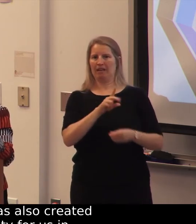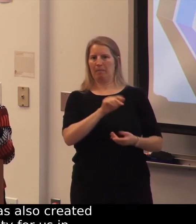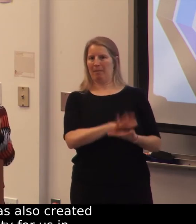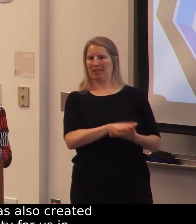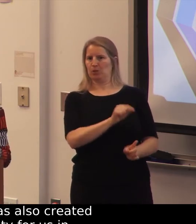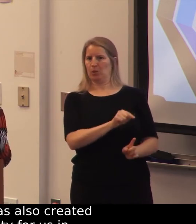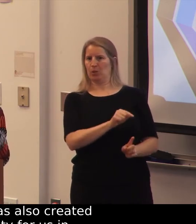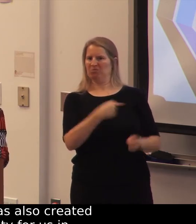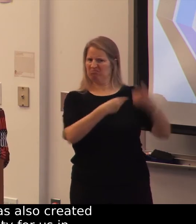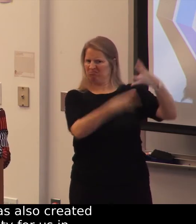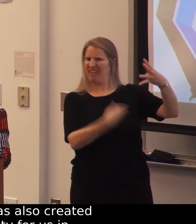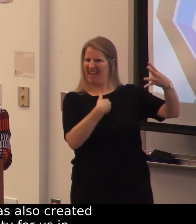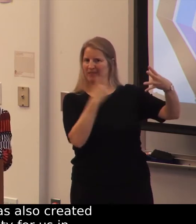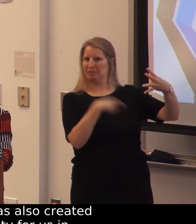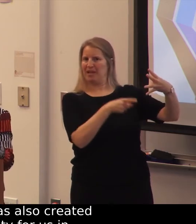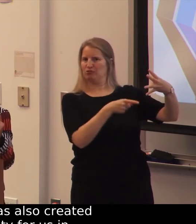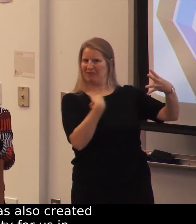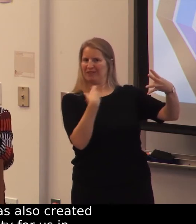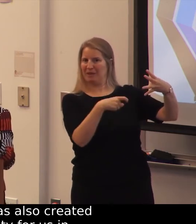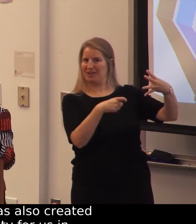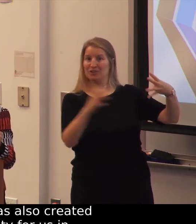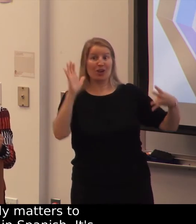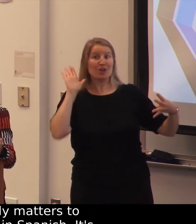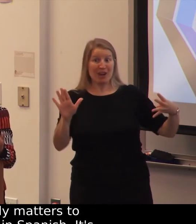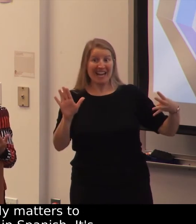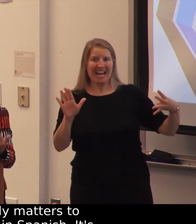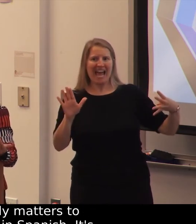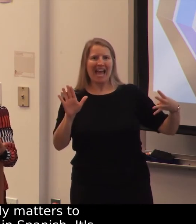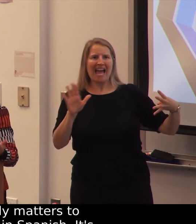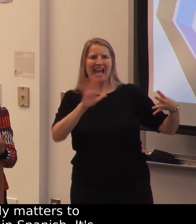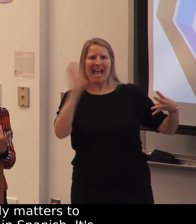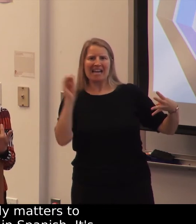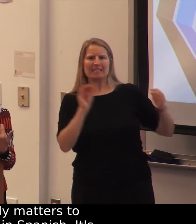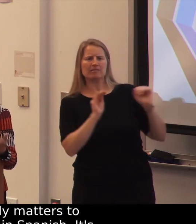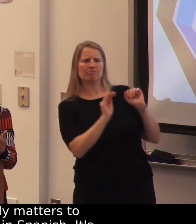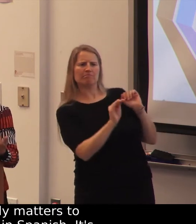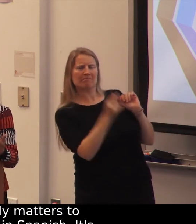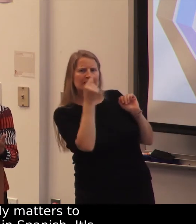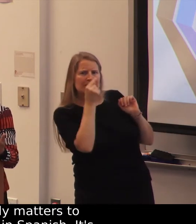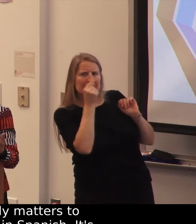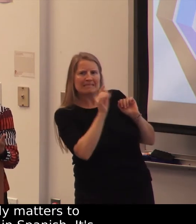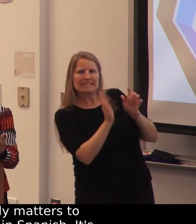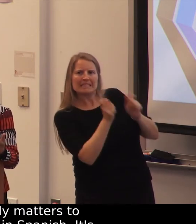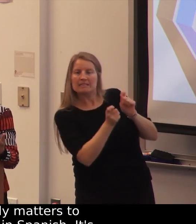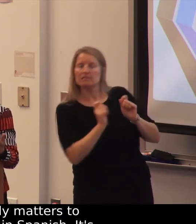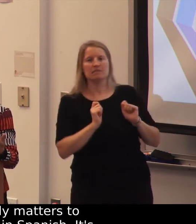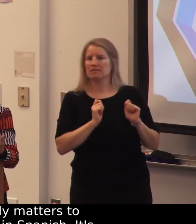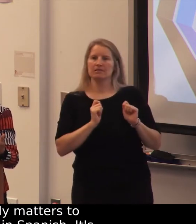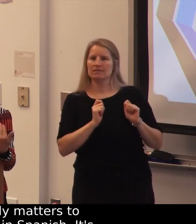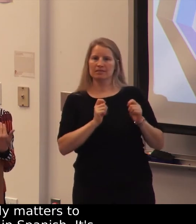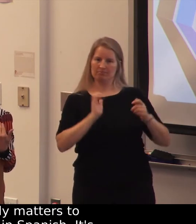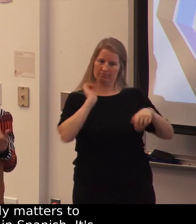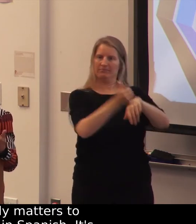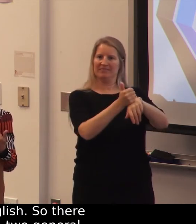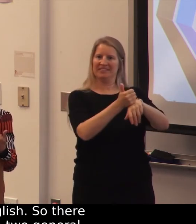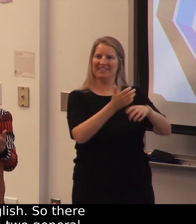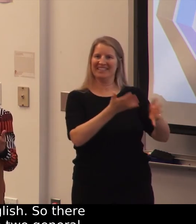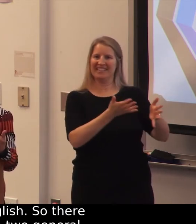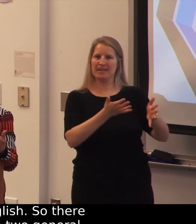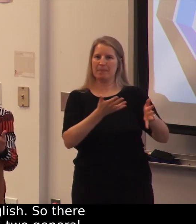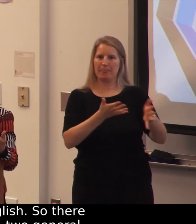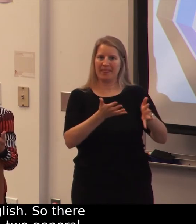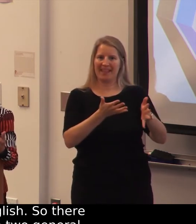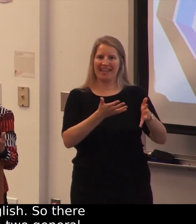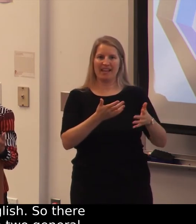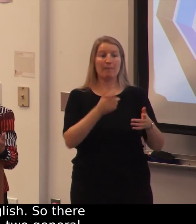has also created a difficulty for us in terms of being able to say it really matters to us to maintain Spanish. It's not just a